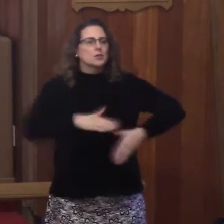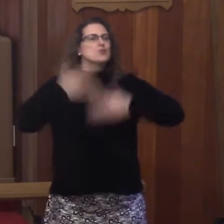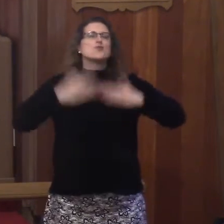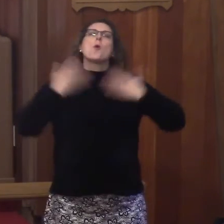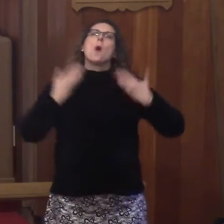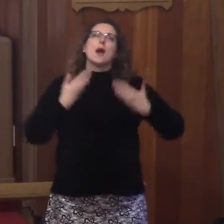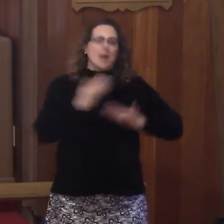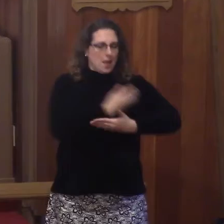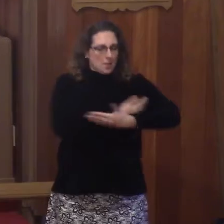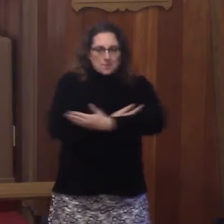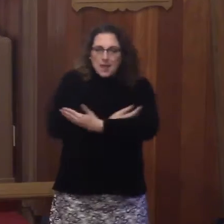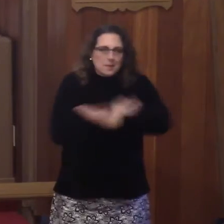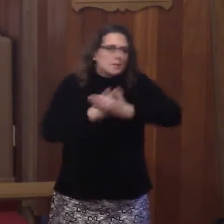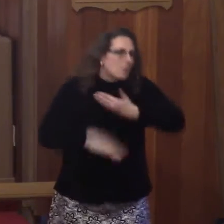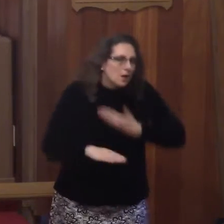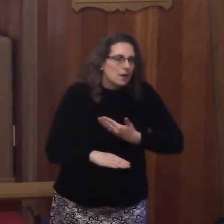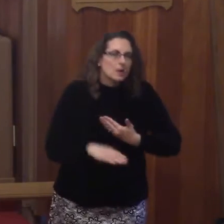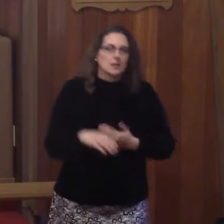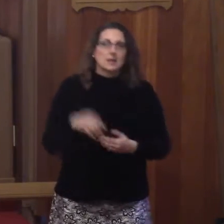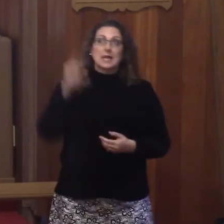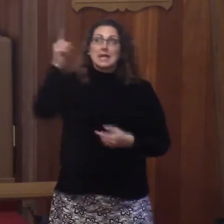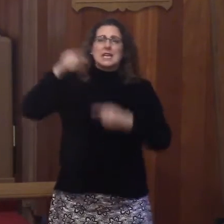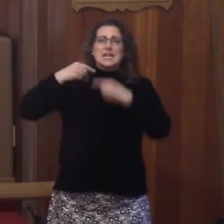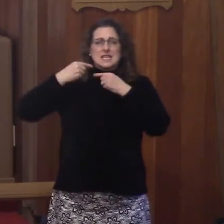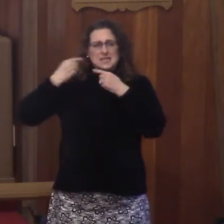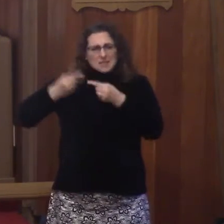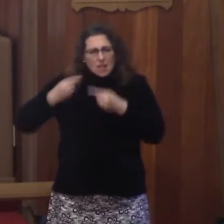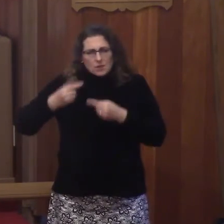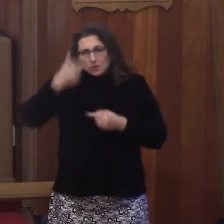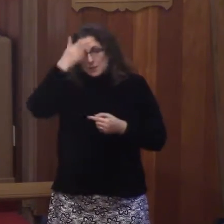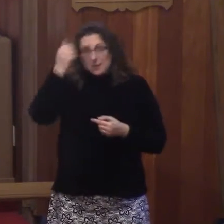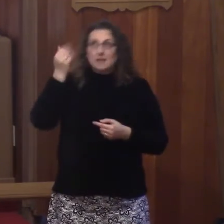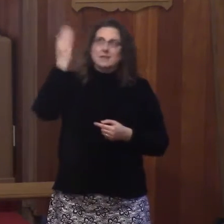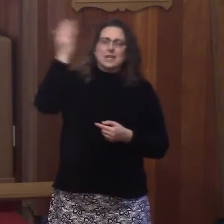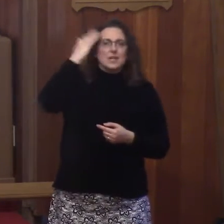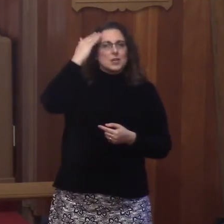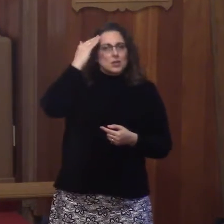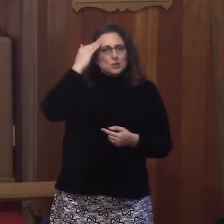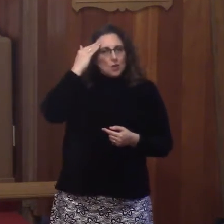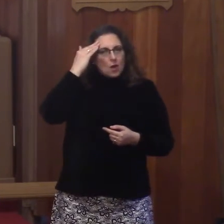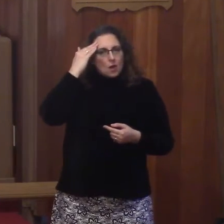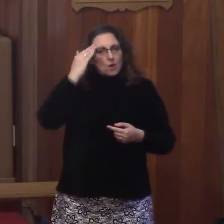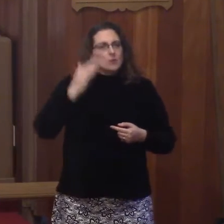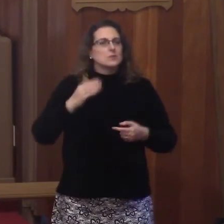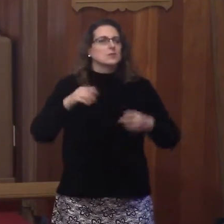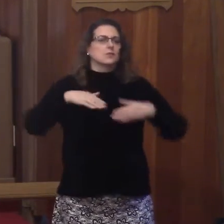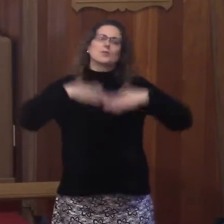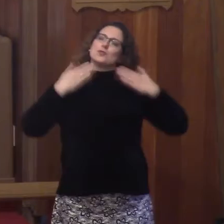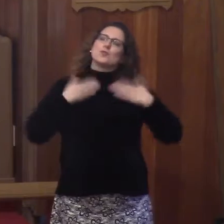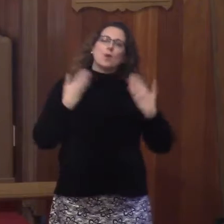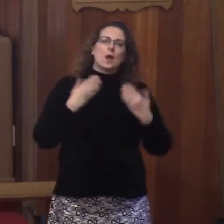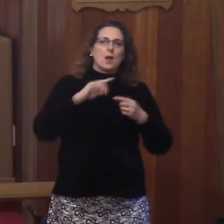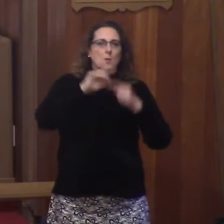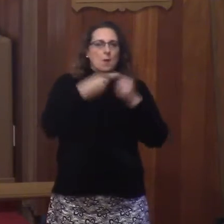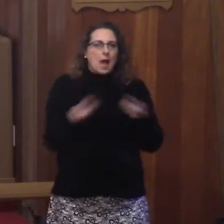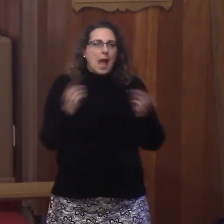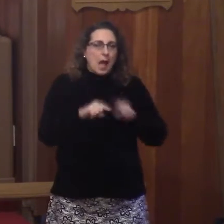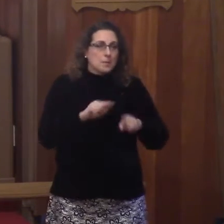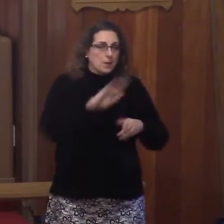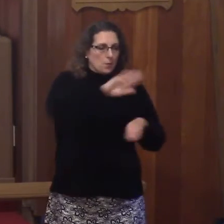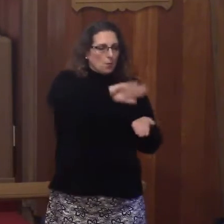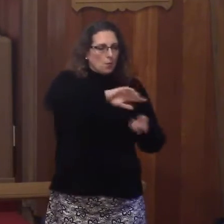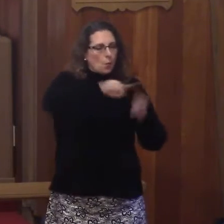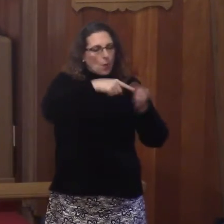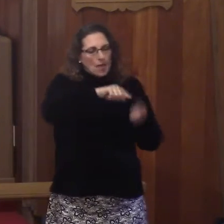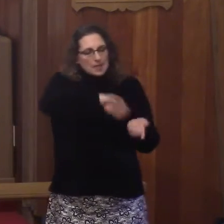Christ suffers the pain because of the joy of who will be born by his dad to be. Children of God. For once there on the tree,